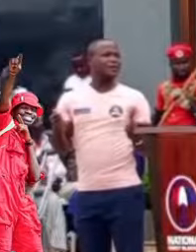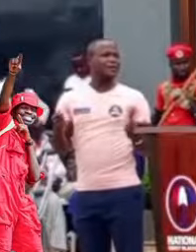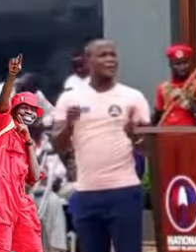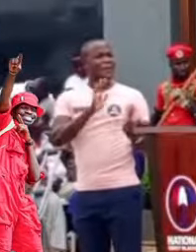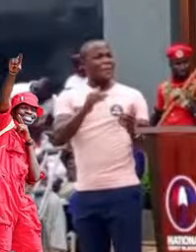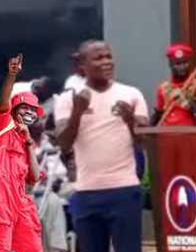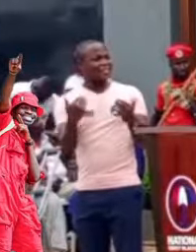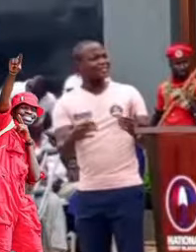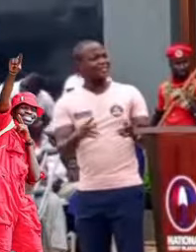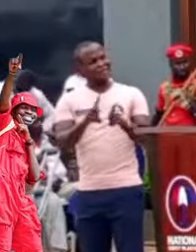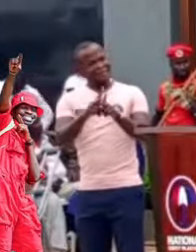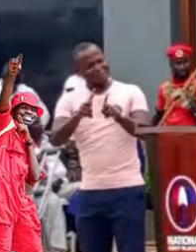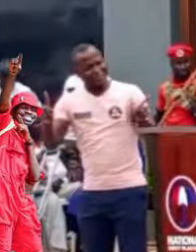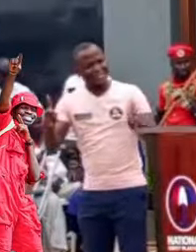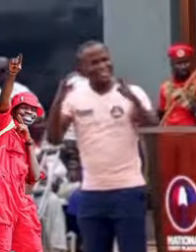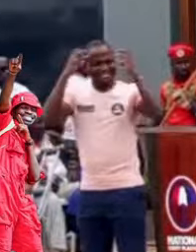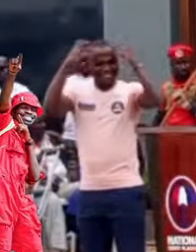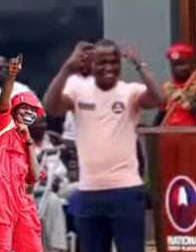wotetuli wakozi wa fujo.